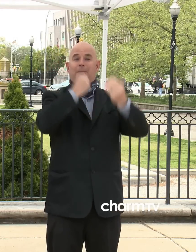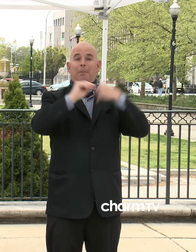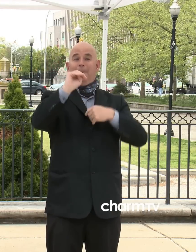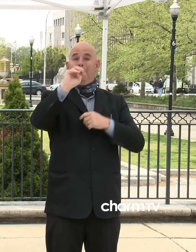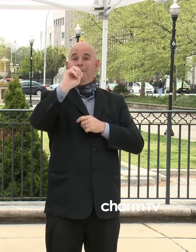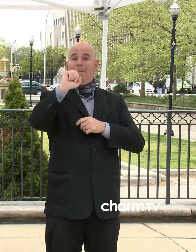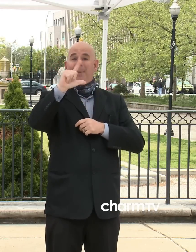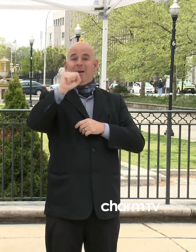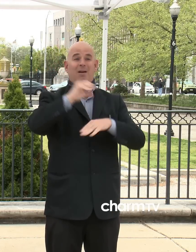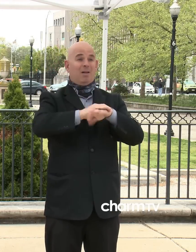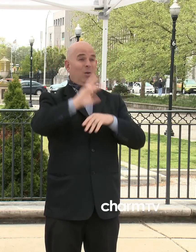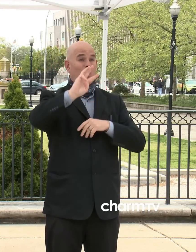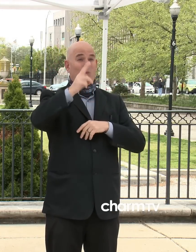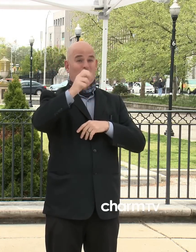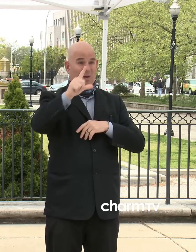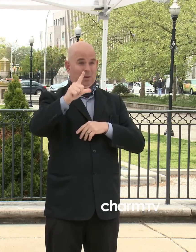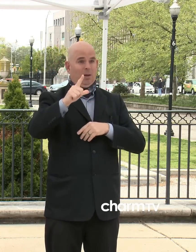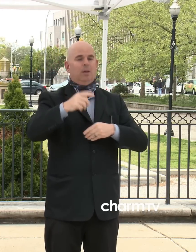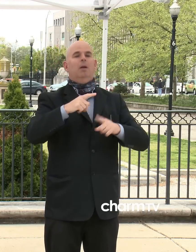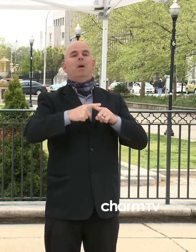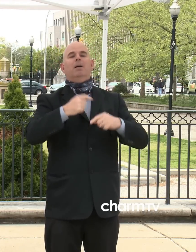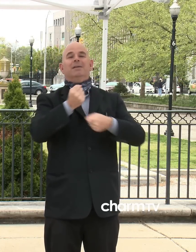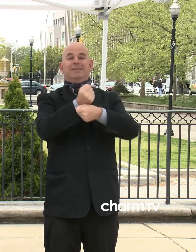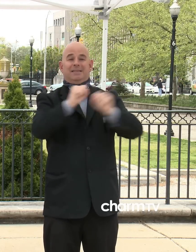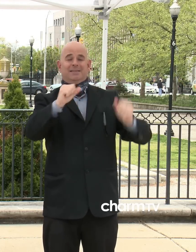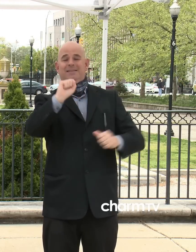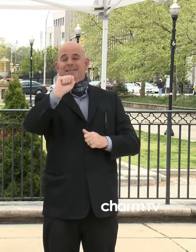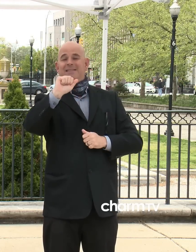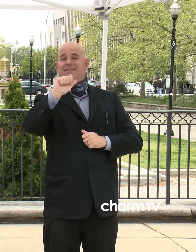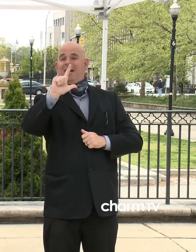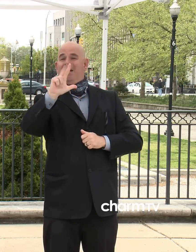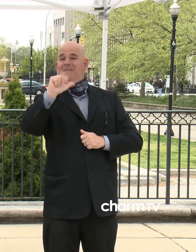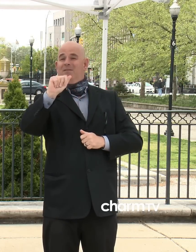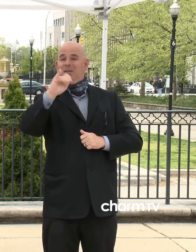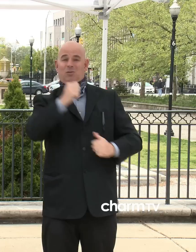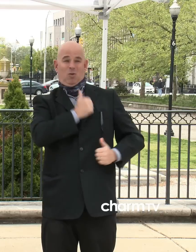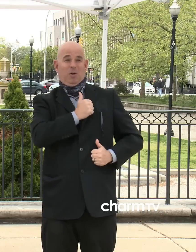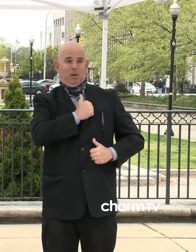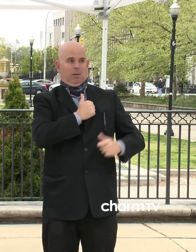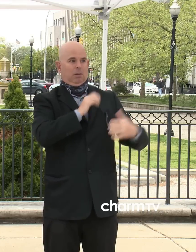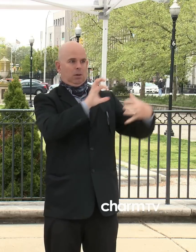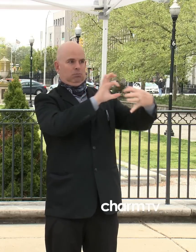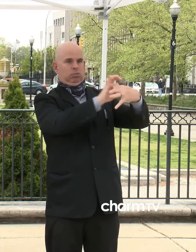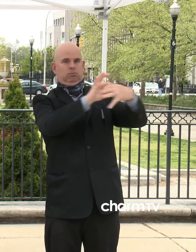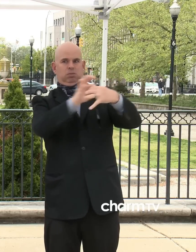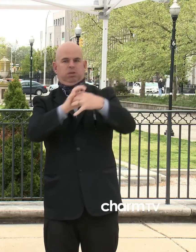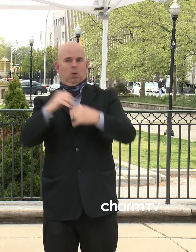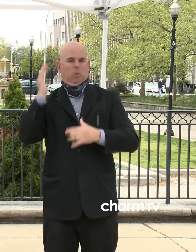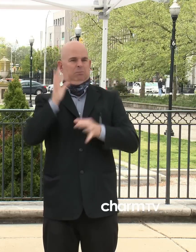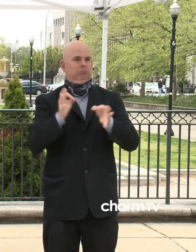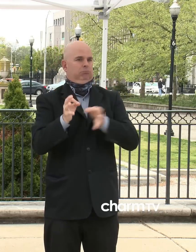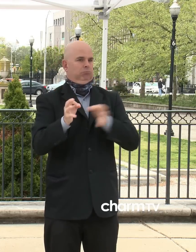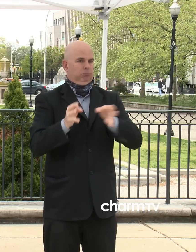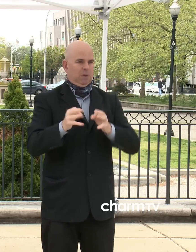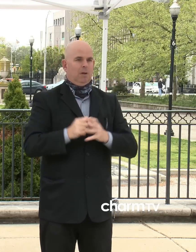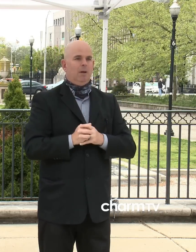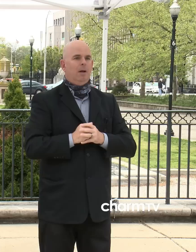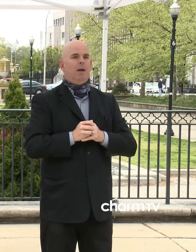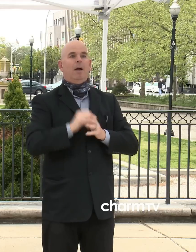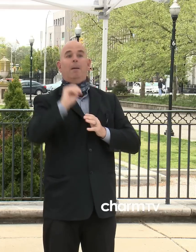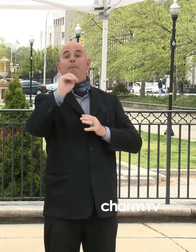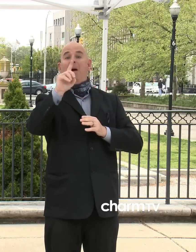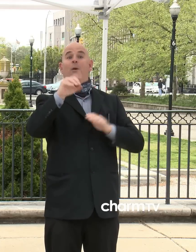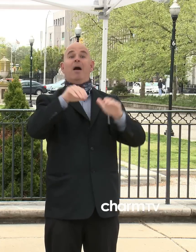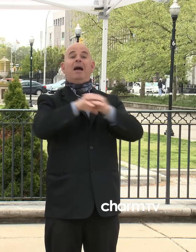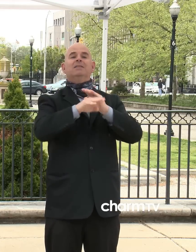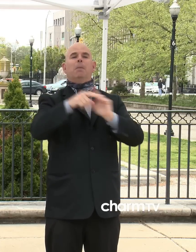and support our older adults during difficult times. Maryland Access Point, or MAP, is a single point of entry in the city for older adults